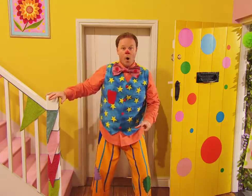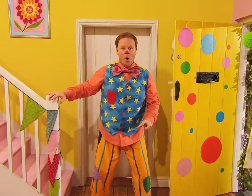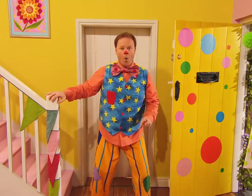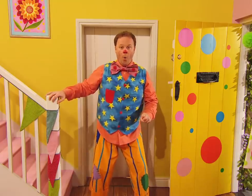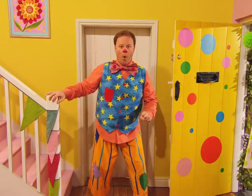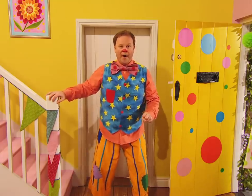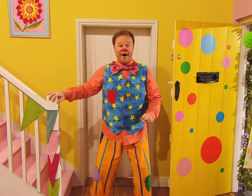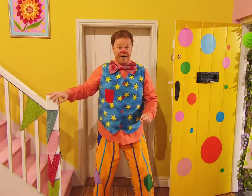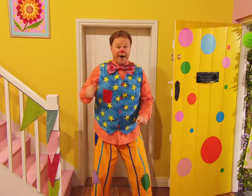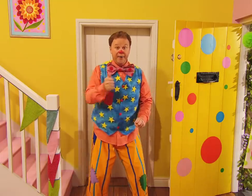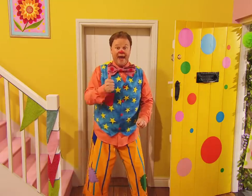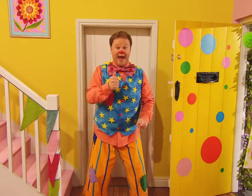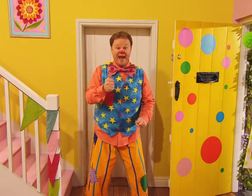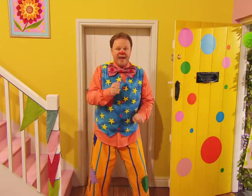quiet. Okay.